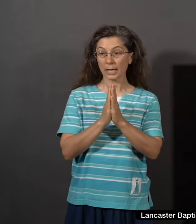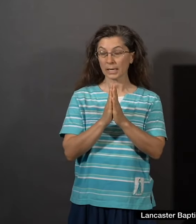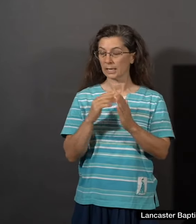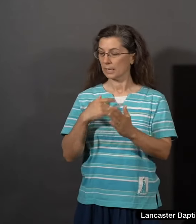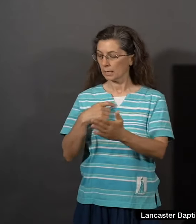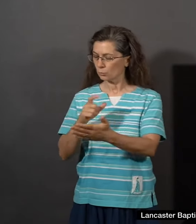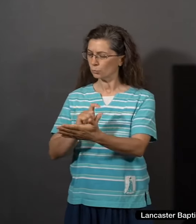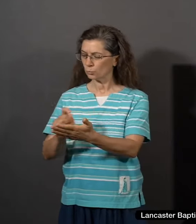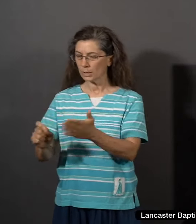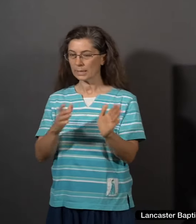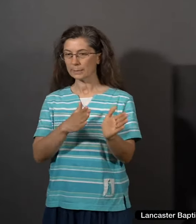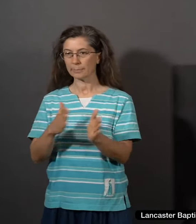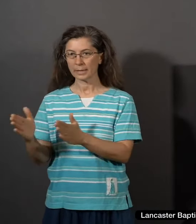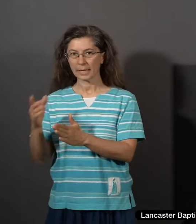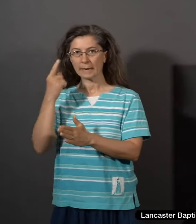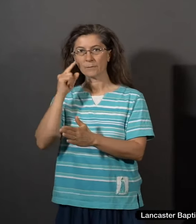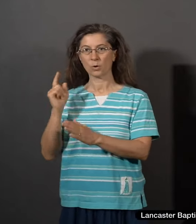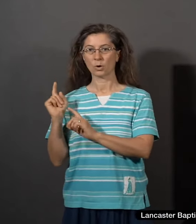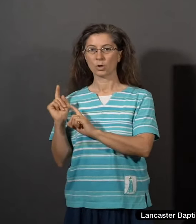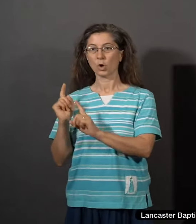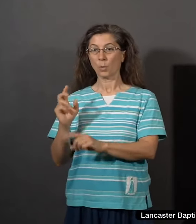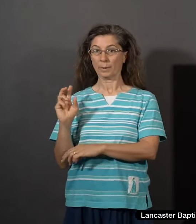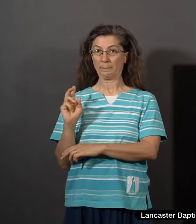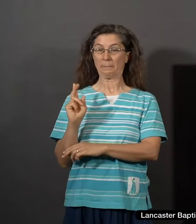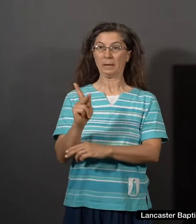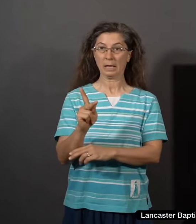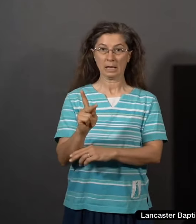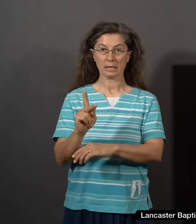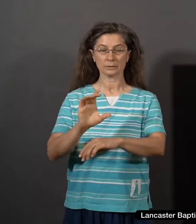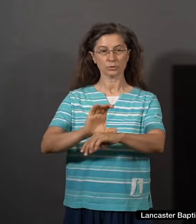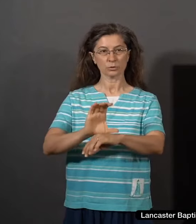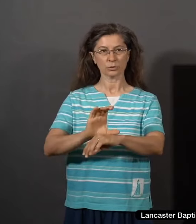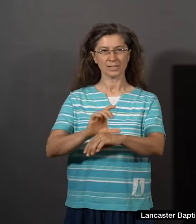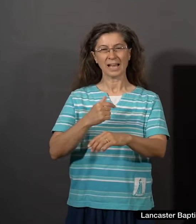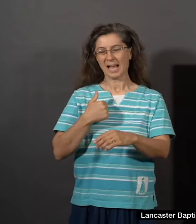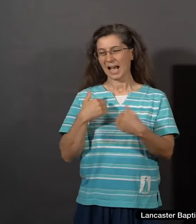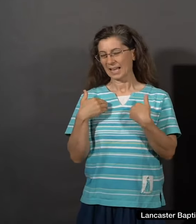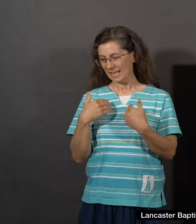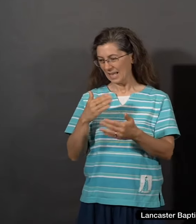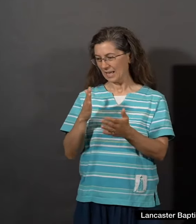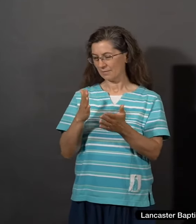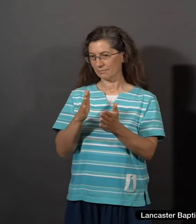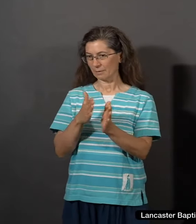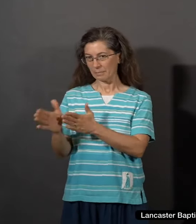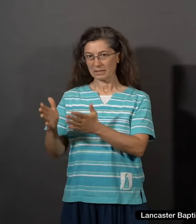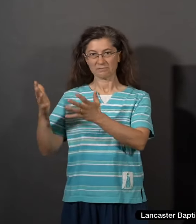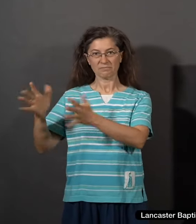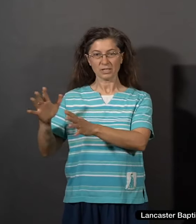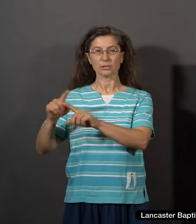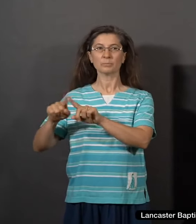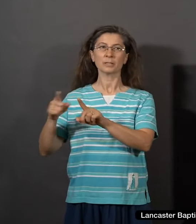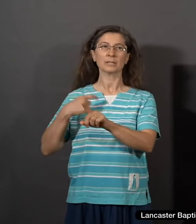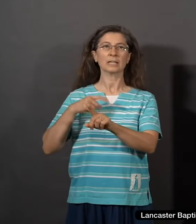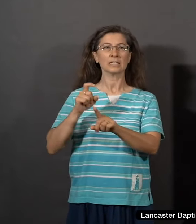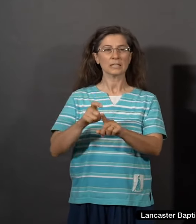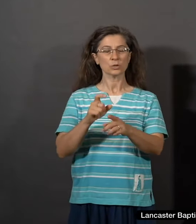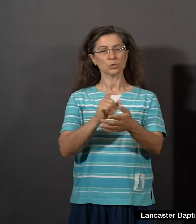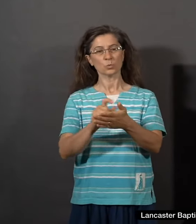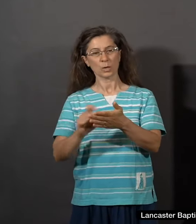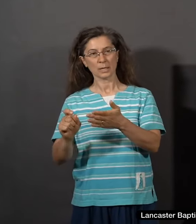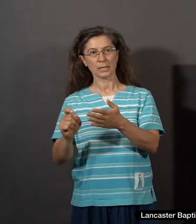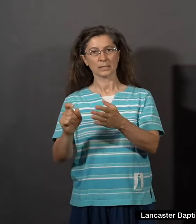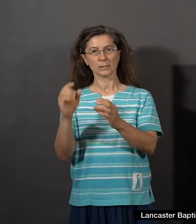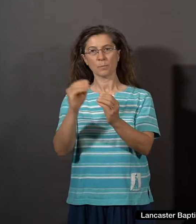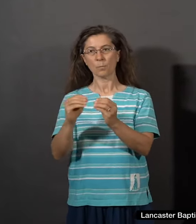plan for returning back to church and I'd already written the plan but I needed to write out the strategic plan